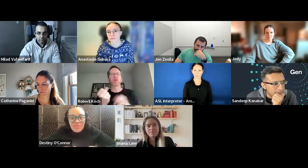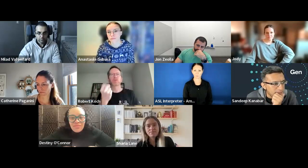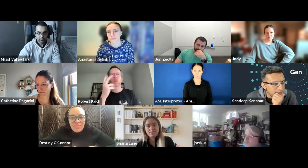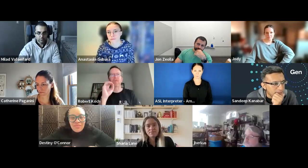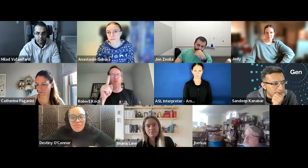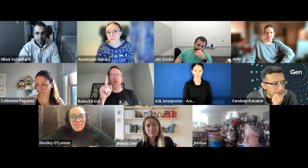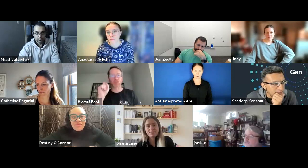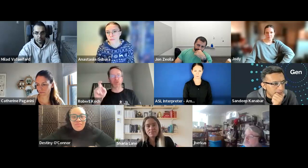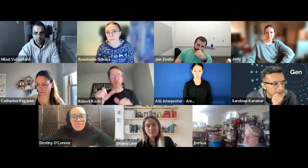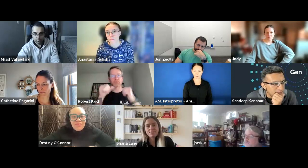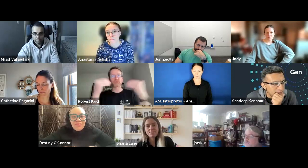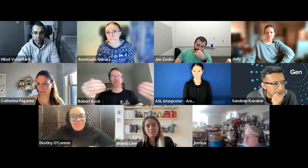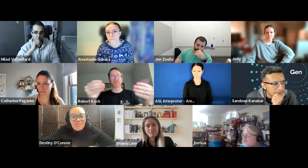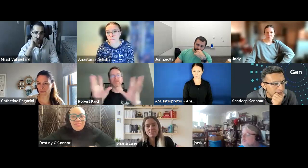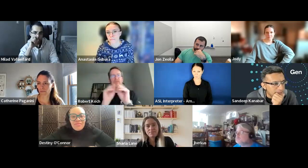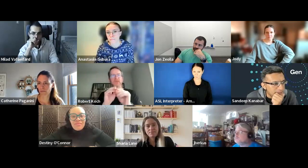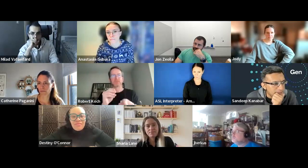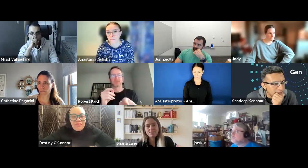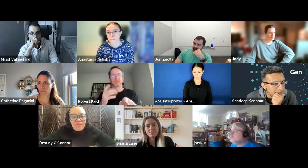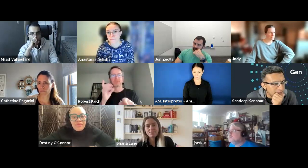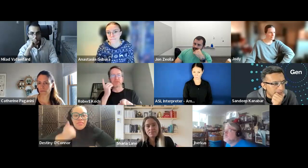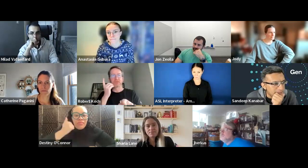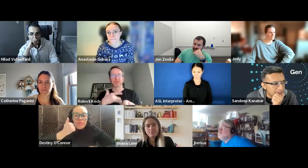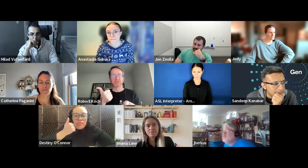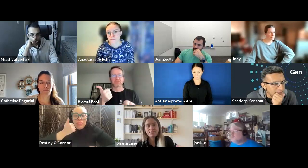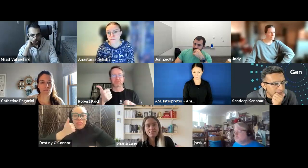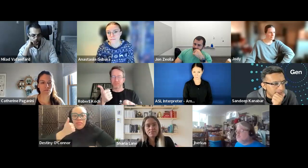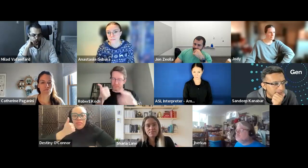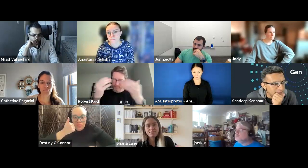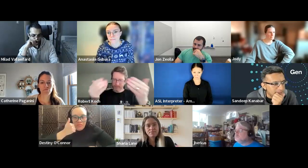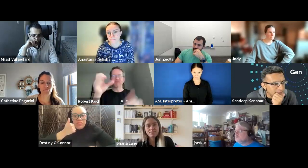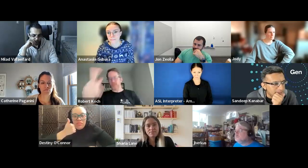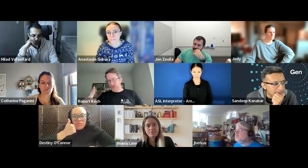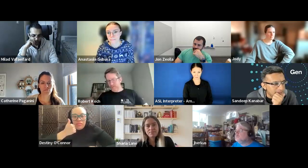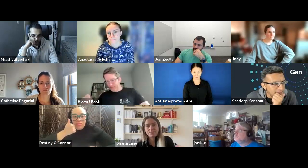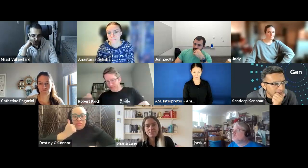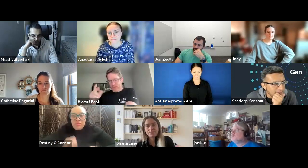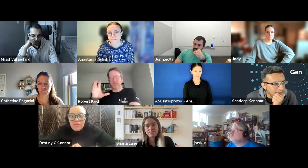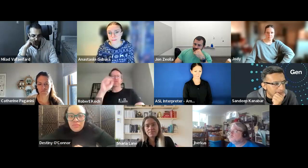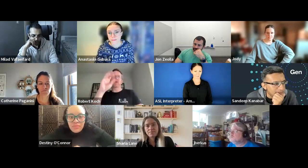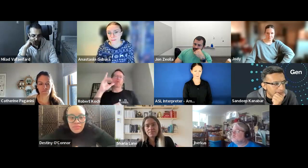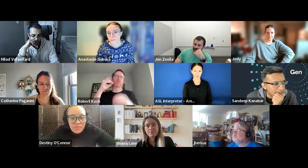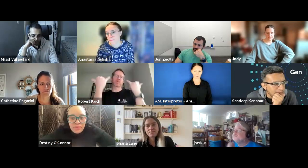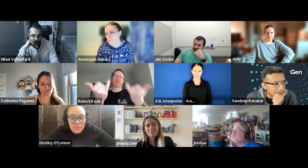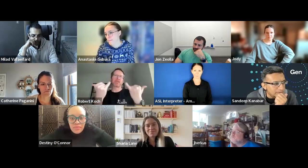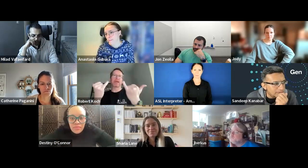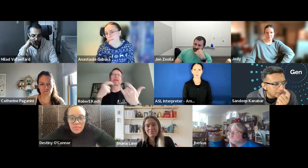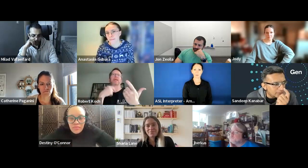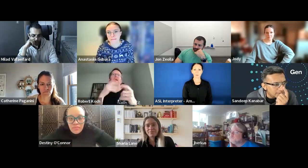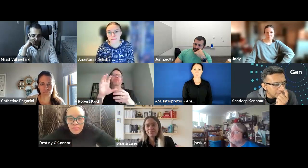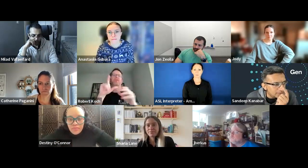both the co-chairs were here. It's now 12:01. Do you think we should proceed with the meeting, Destiny? Are you good with that? Yeah. All right.